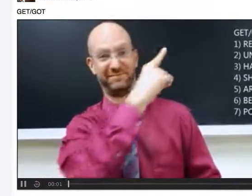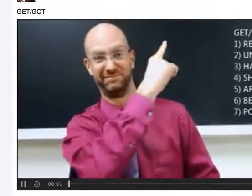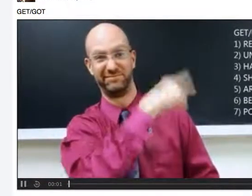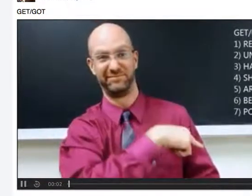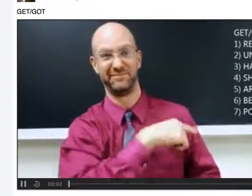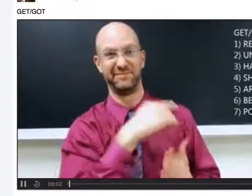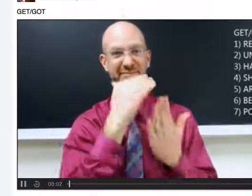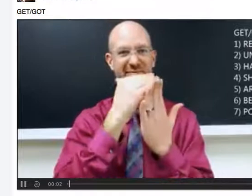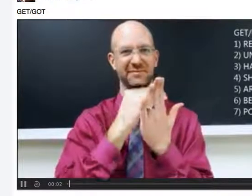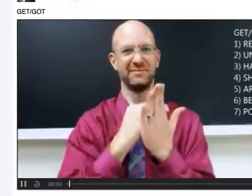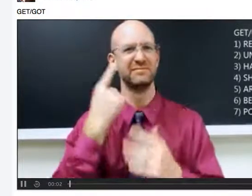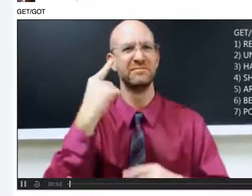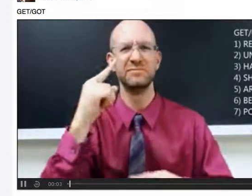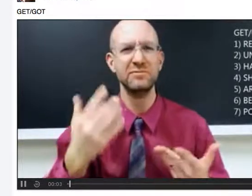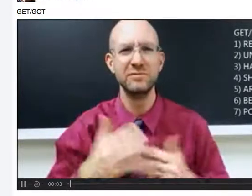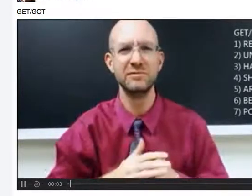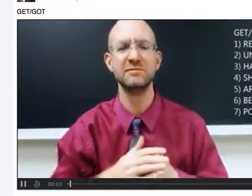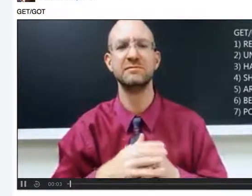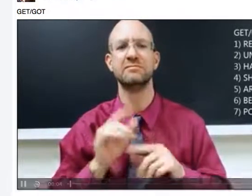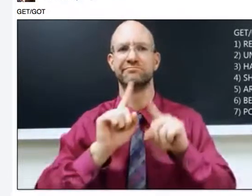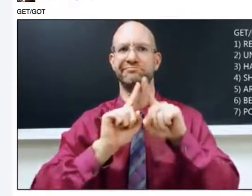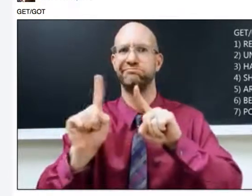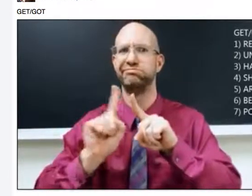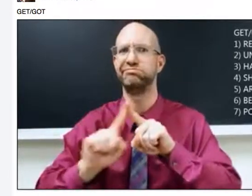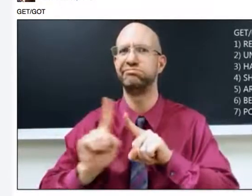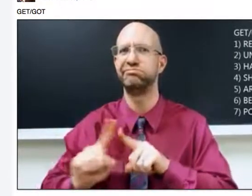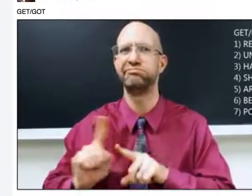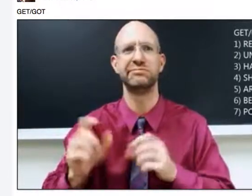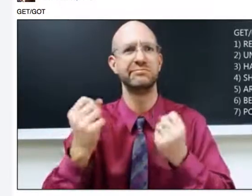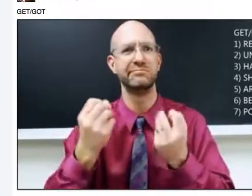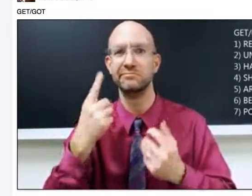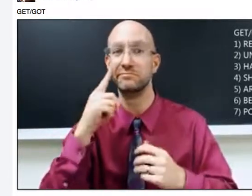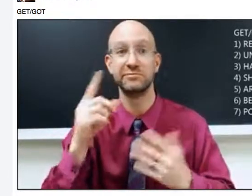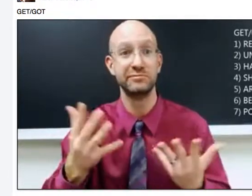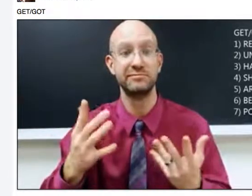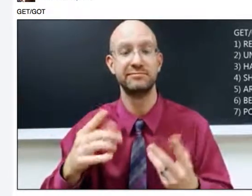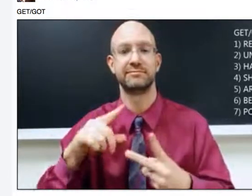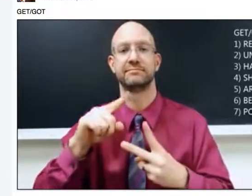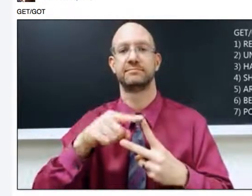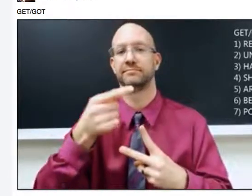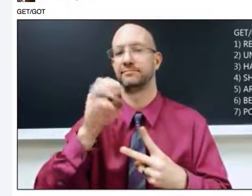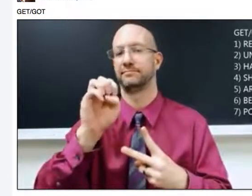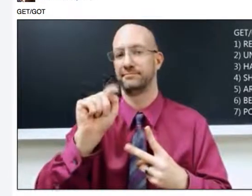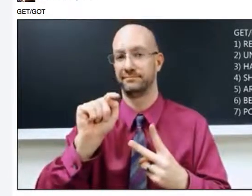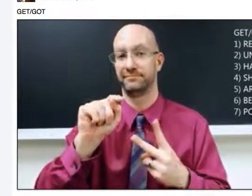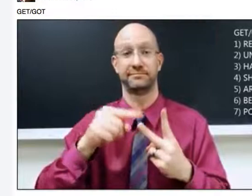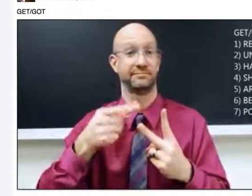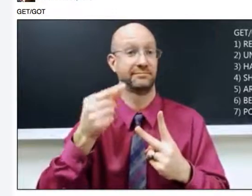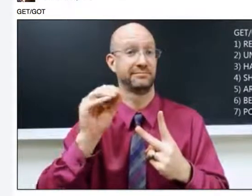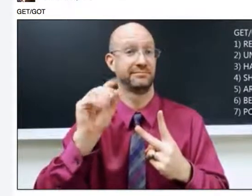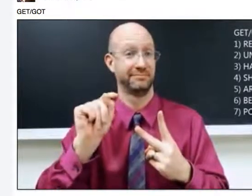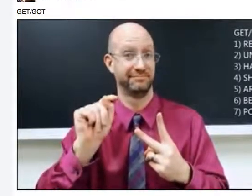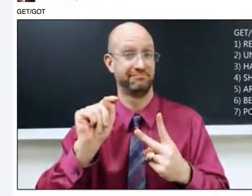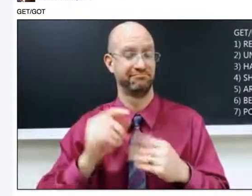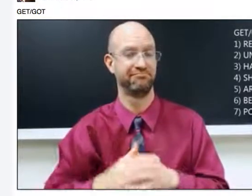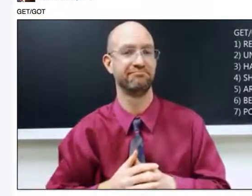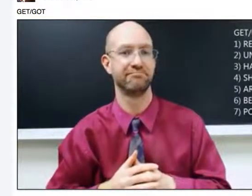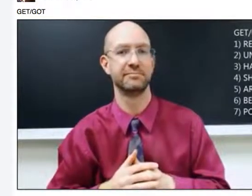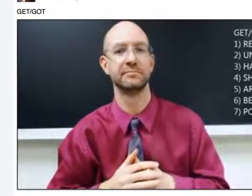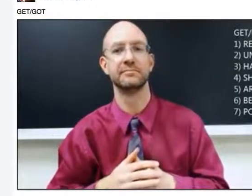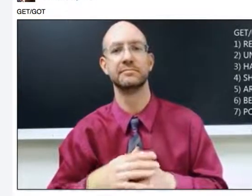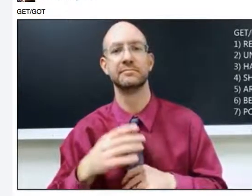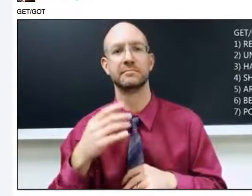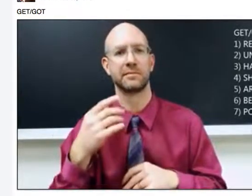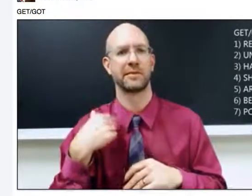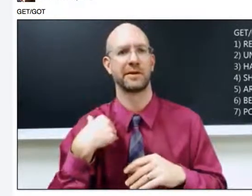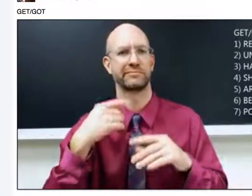Hello, ASL that. Do you see the list that I have with the board behind me? These are different variations of the way you can